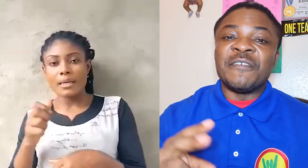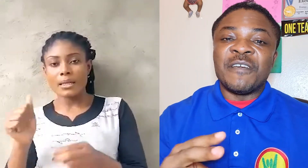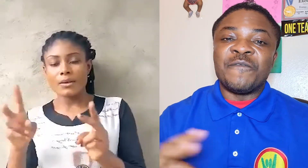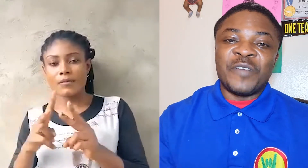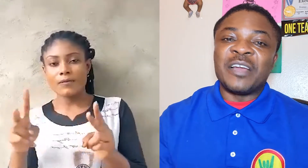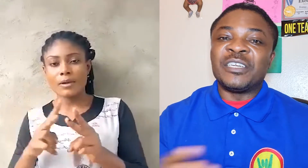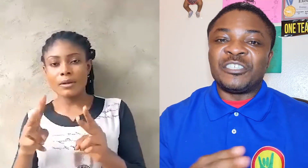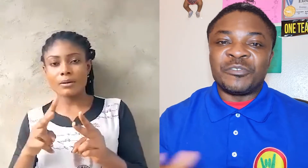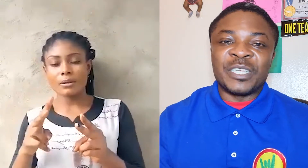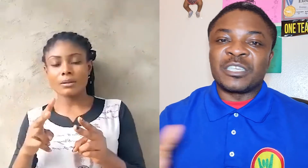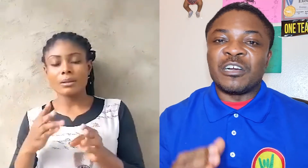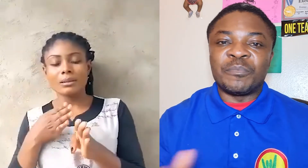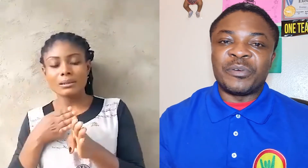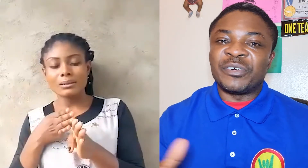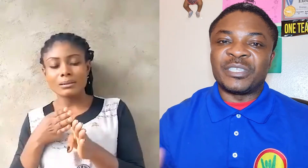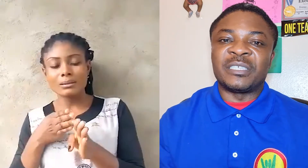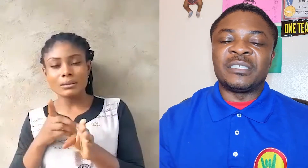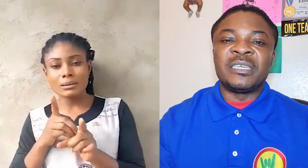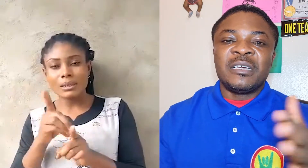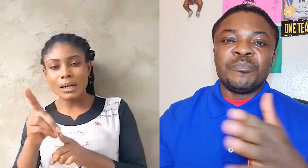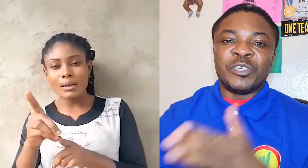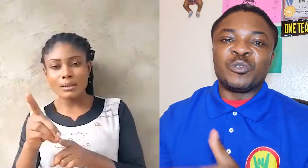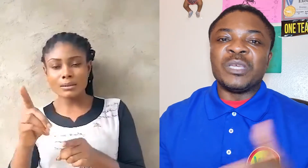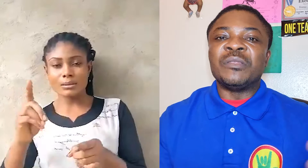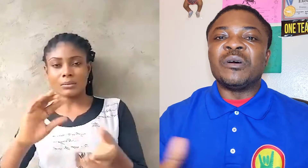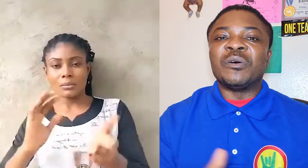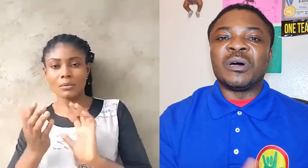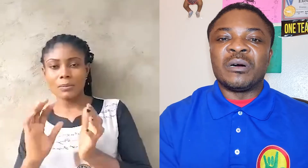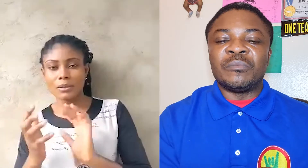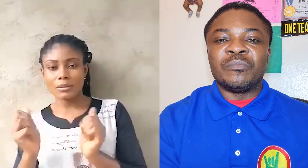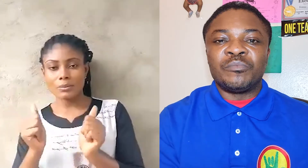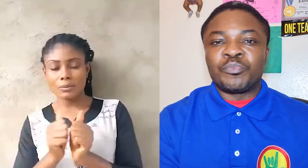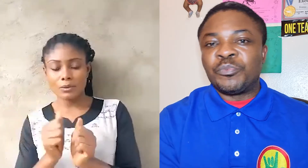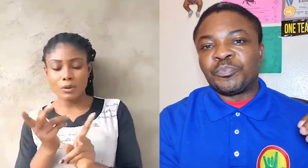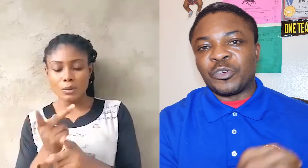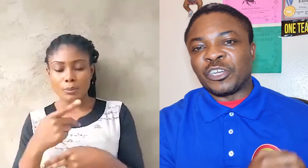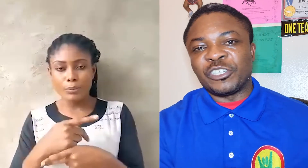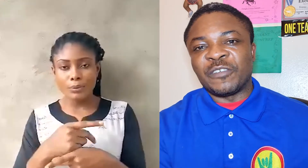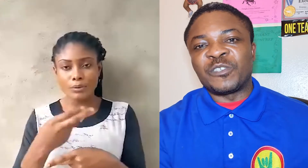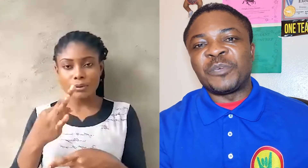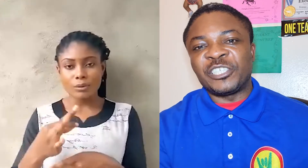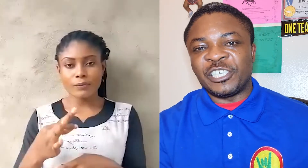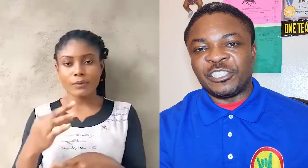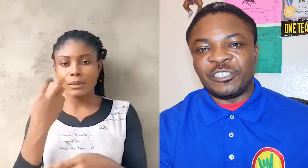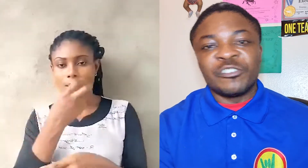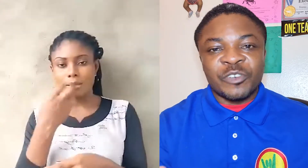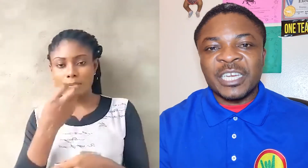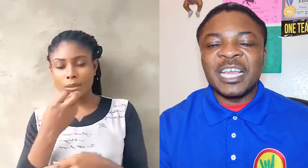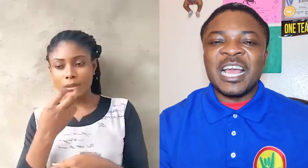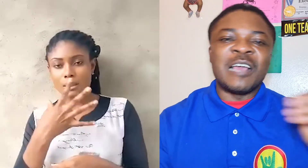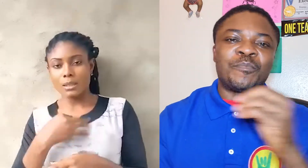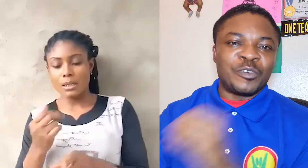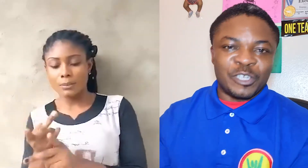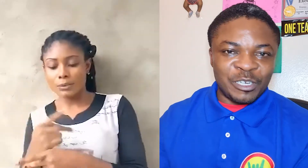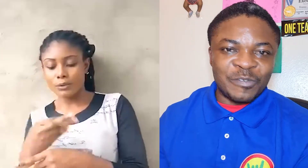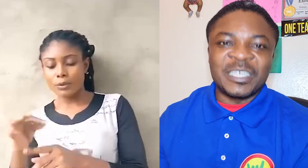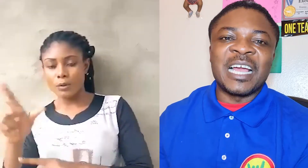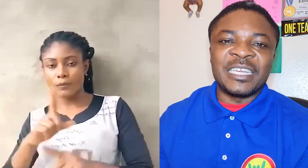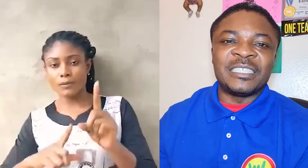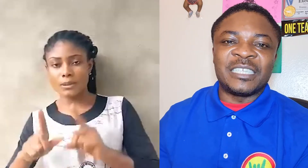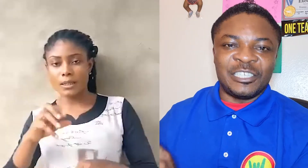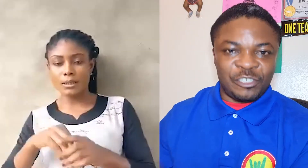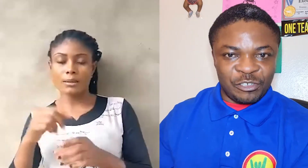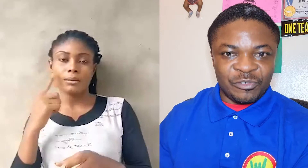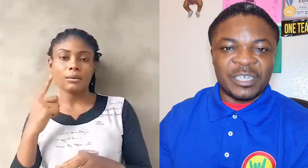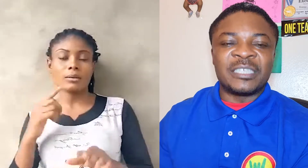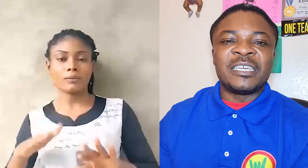making a very direct comparison between the production of speech in children and production of